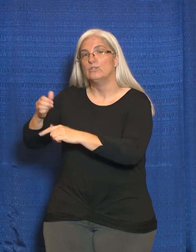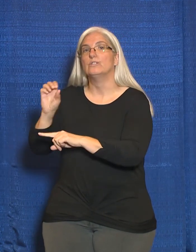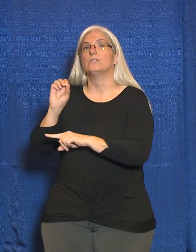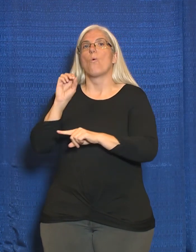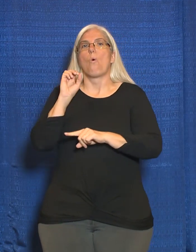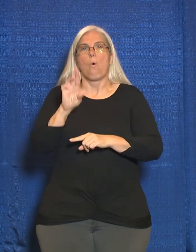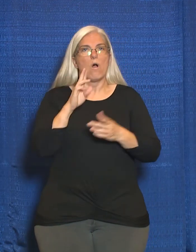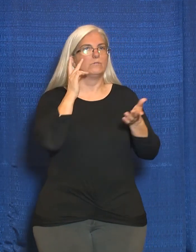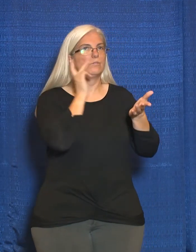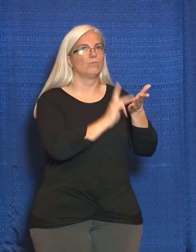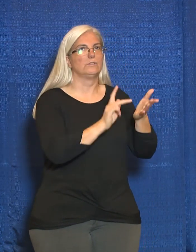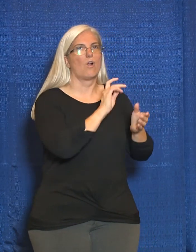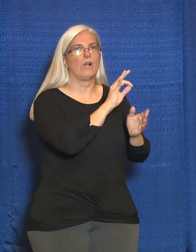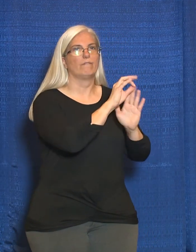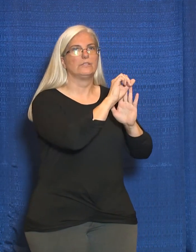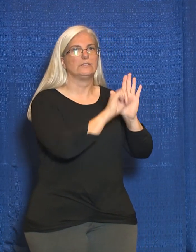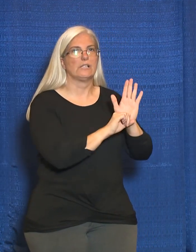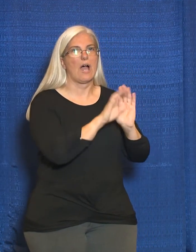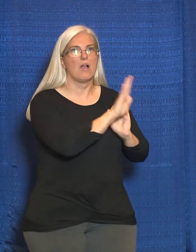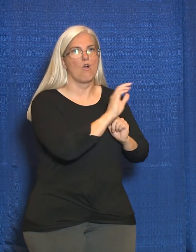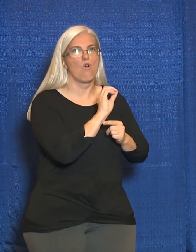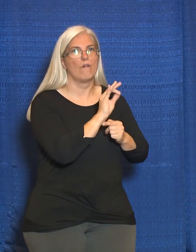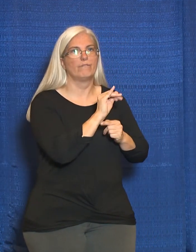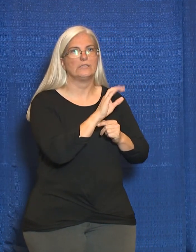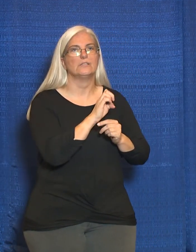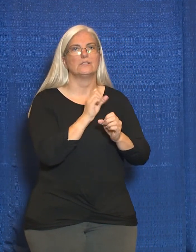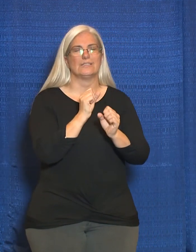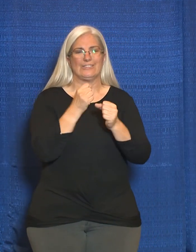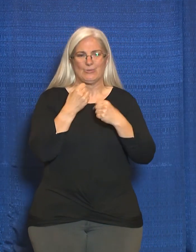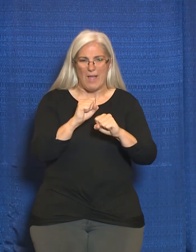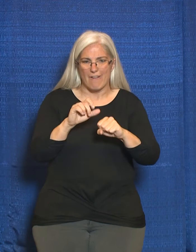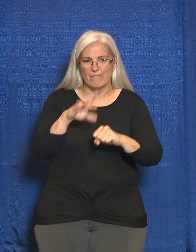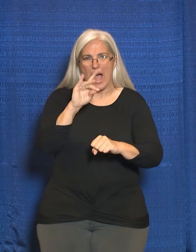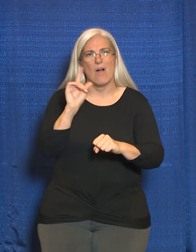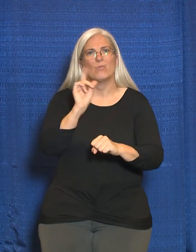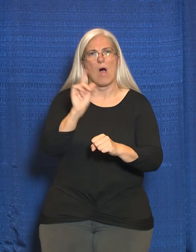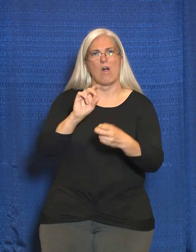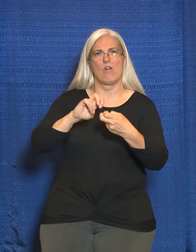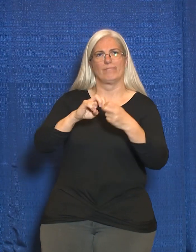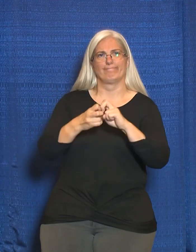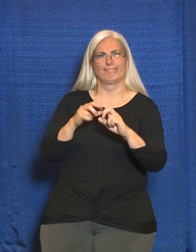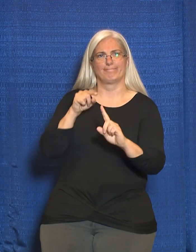of State's office in order to find the source of the problem.